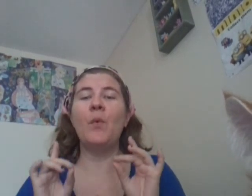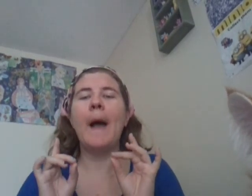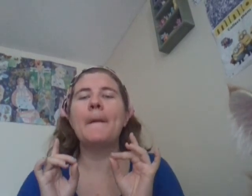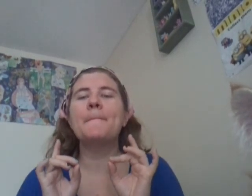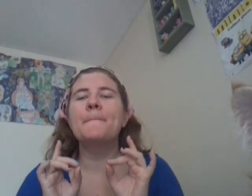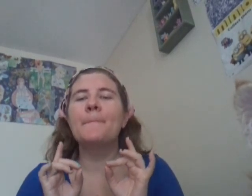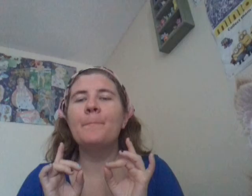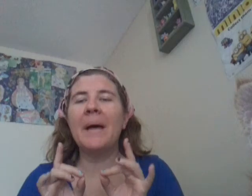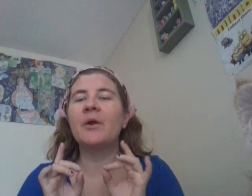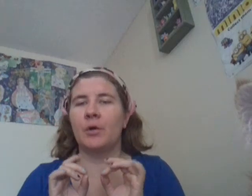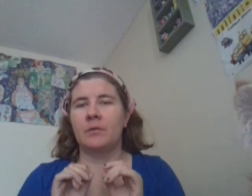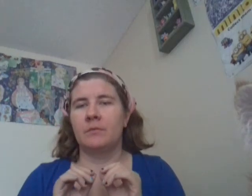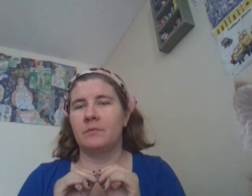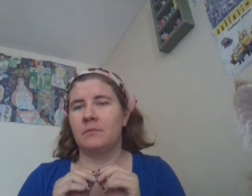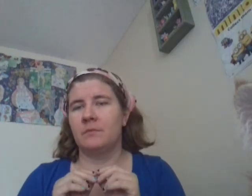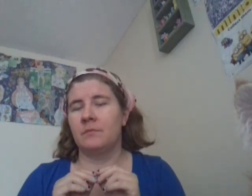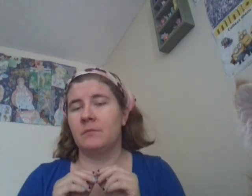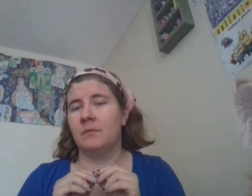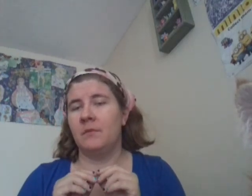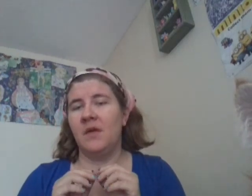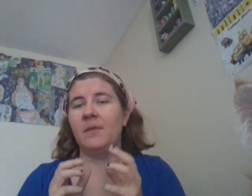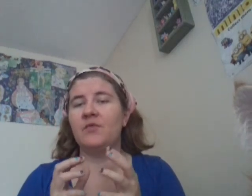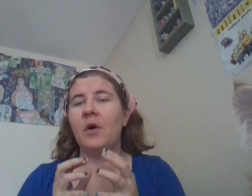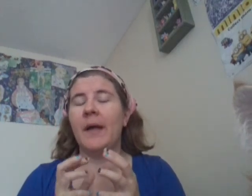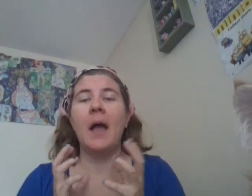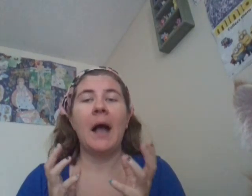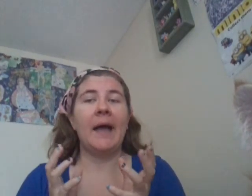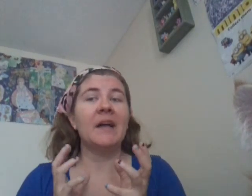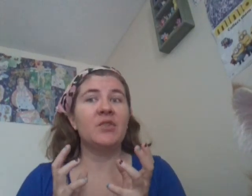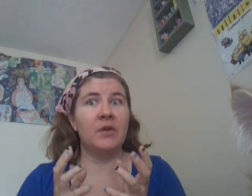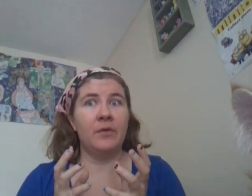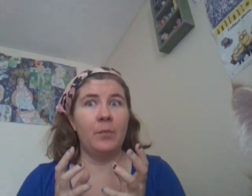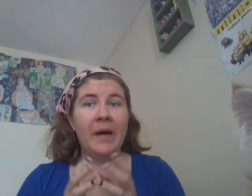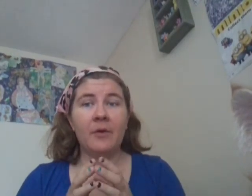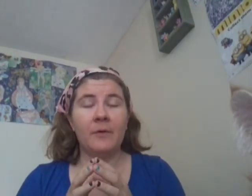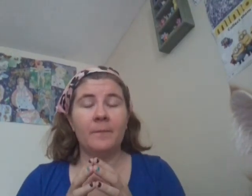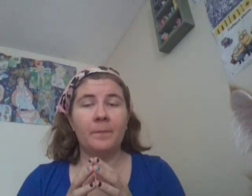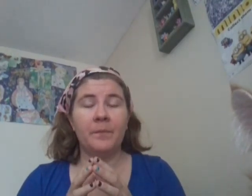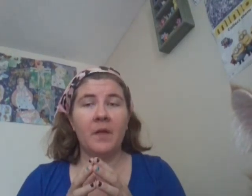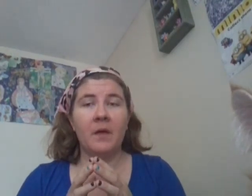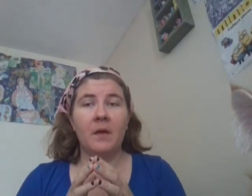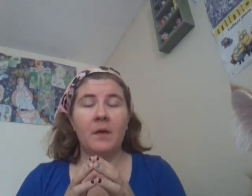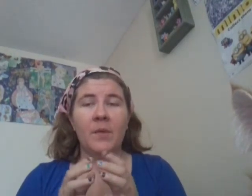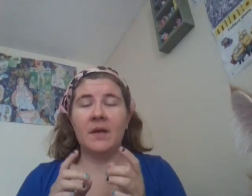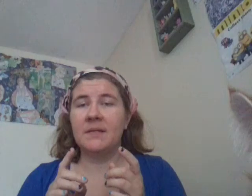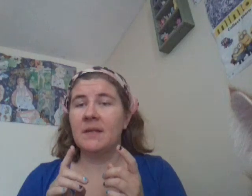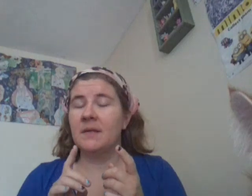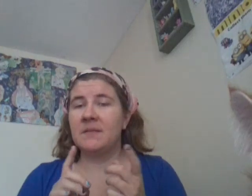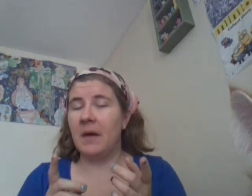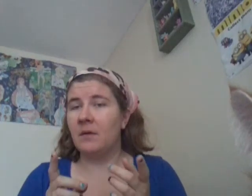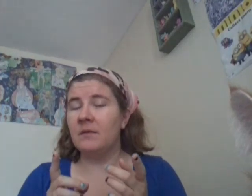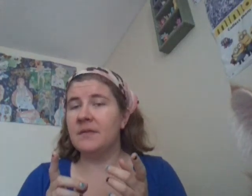you better. If I'm drawing, I actually hear you better. Because smells